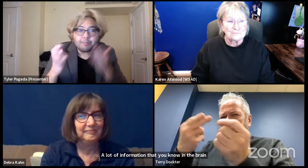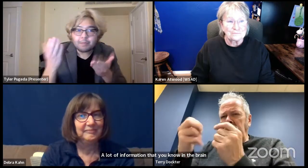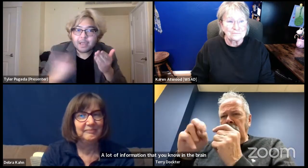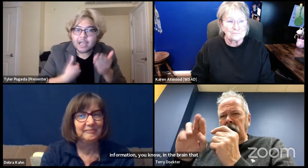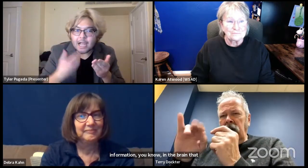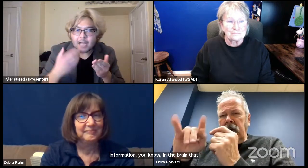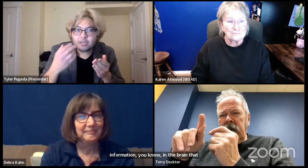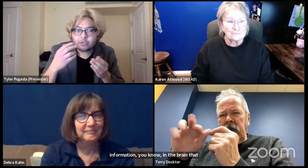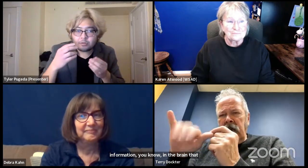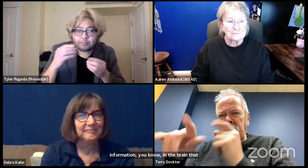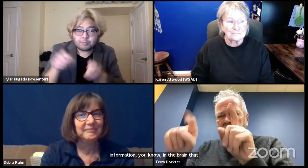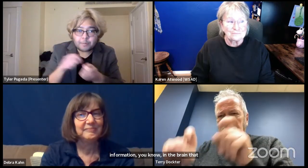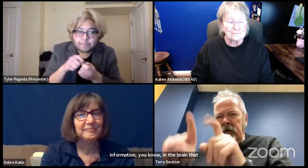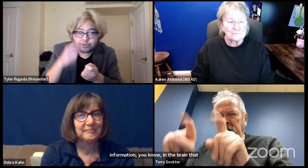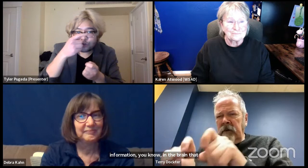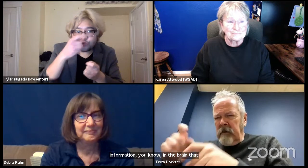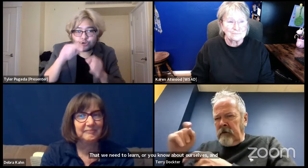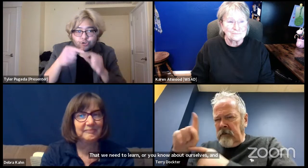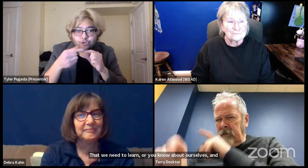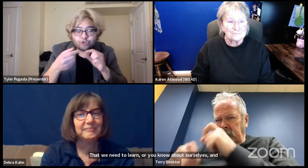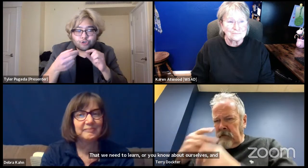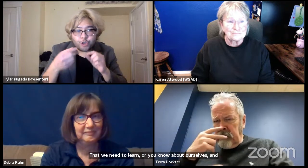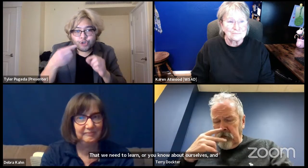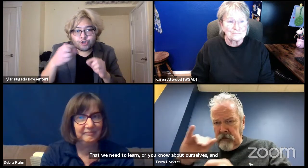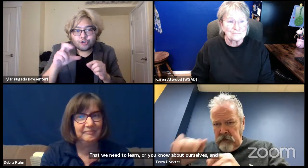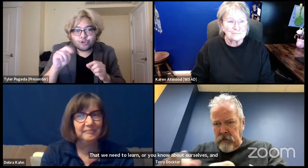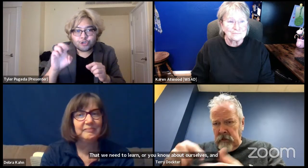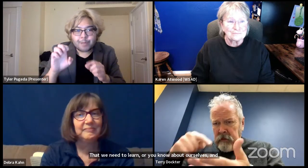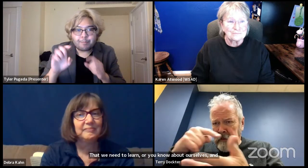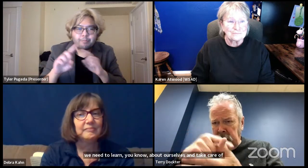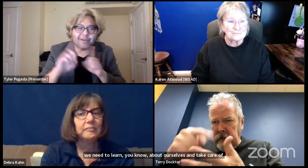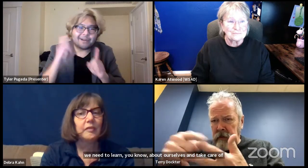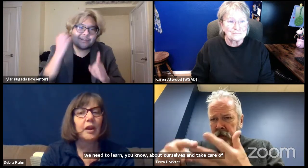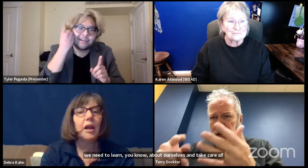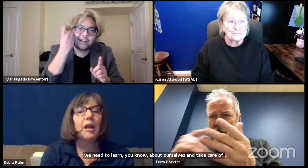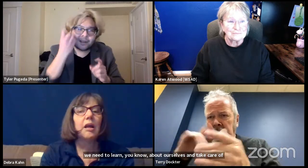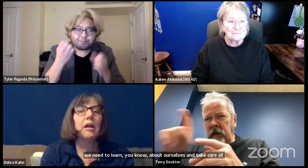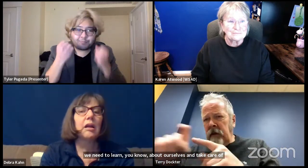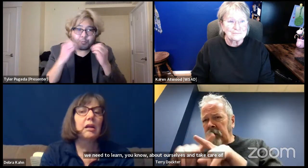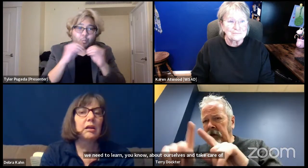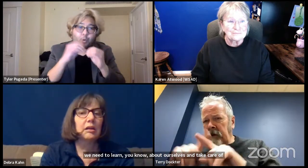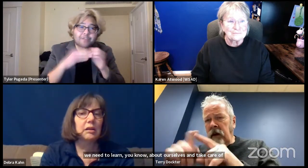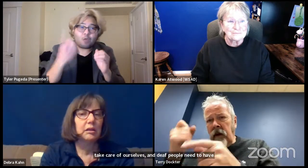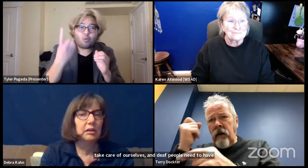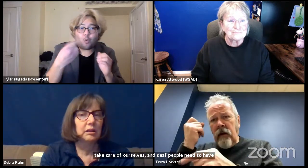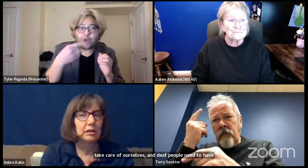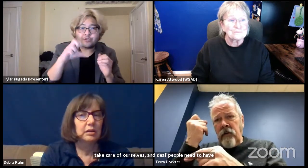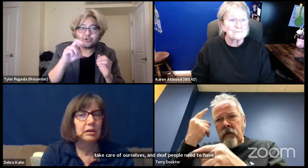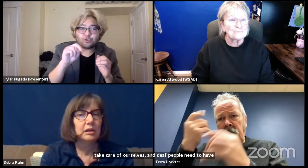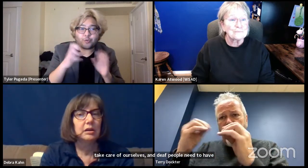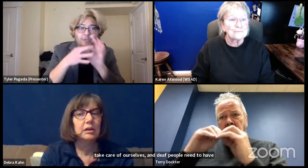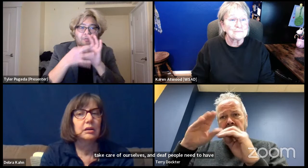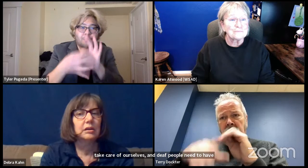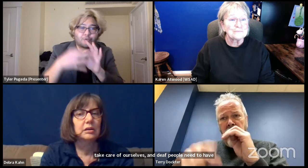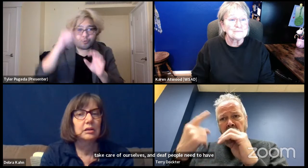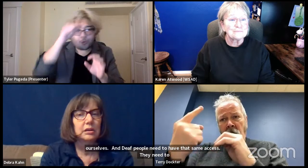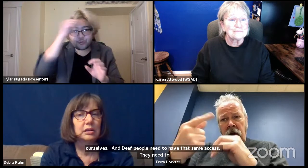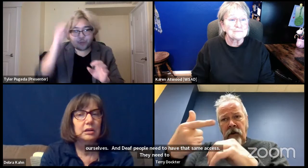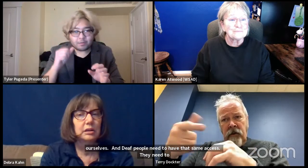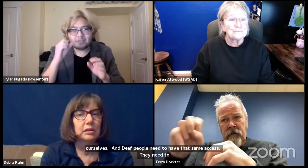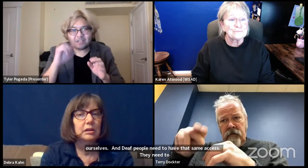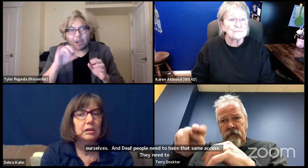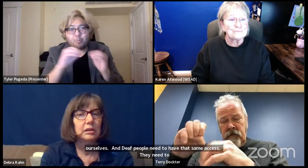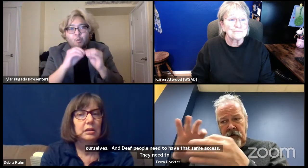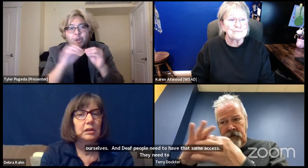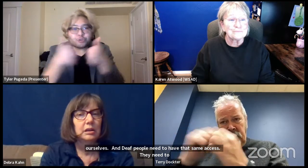for genetic tests. Also, you can join the group for 23andMe. It has a lot